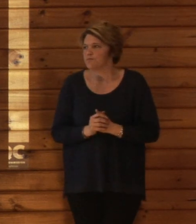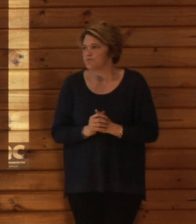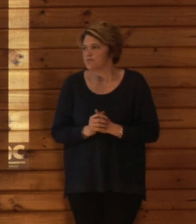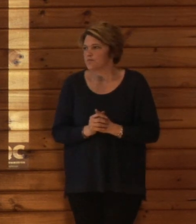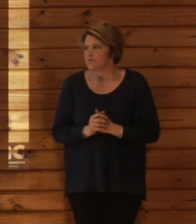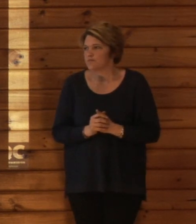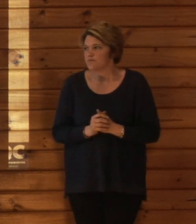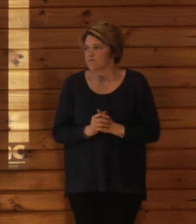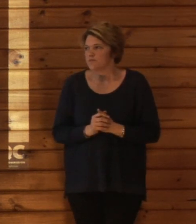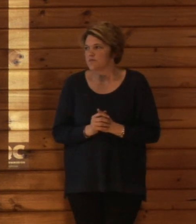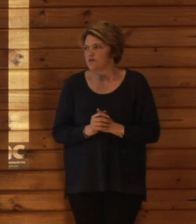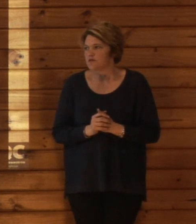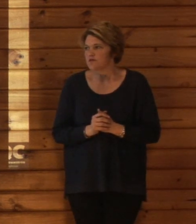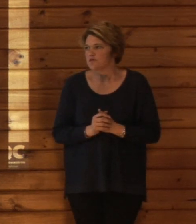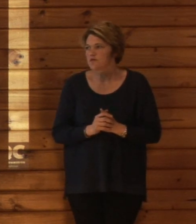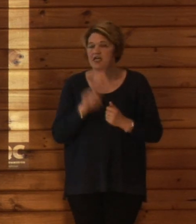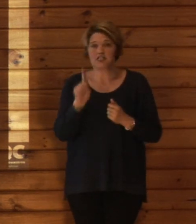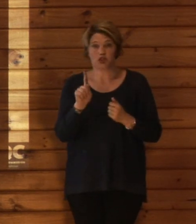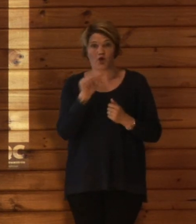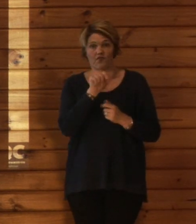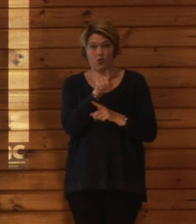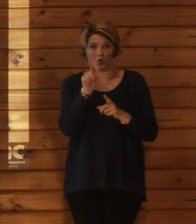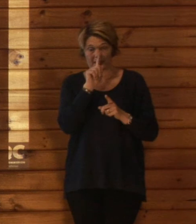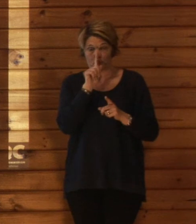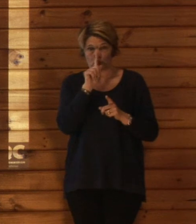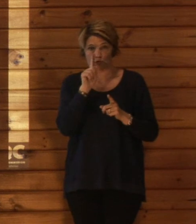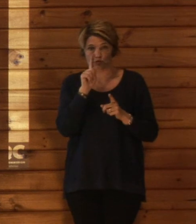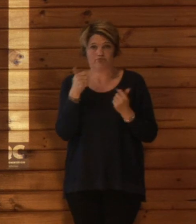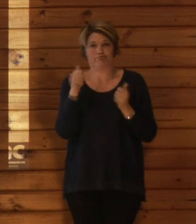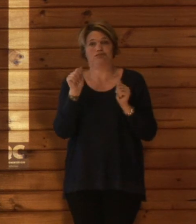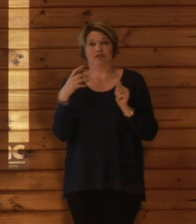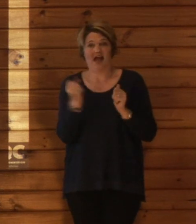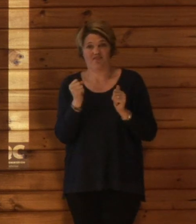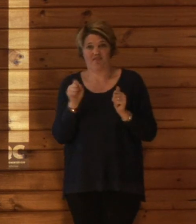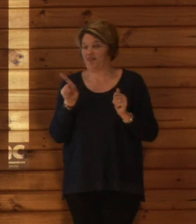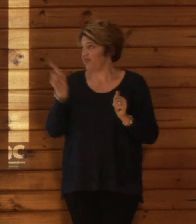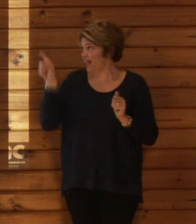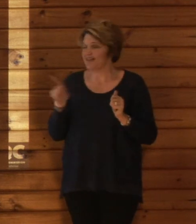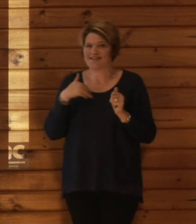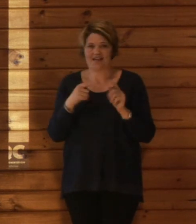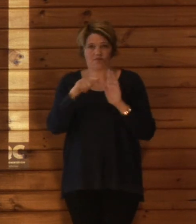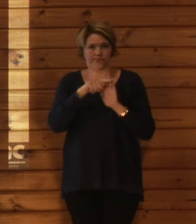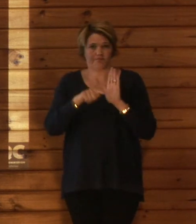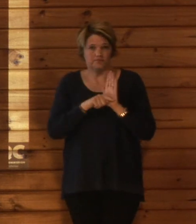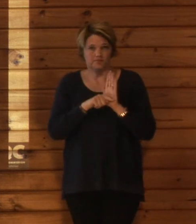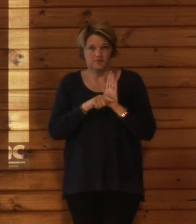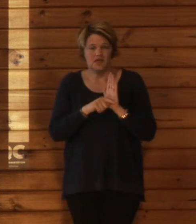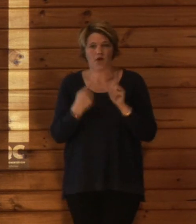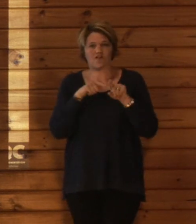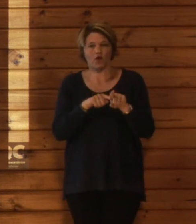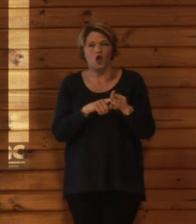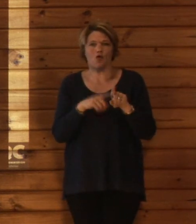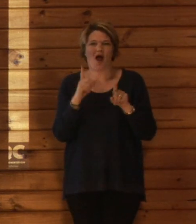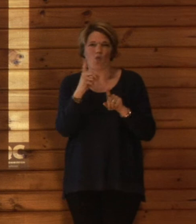of those criteria. And those are both assessed at a 100-year level of shaking. That's the level of shaking that